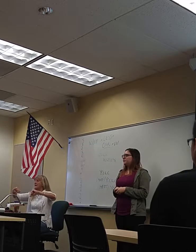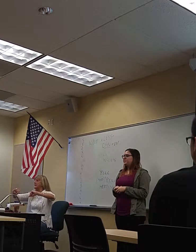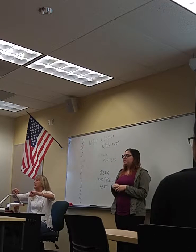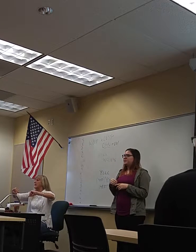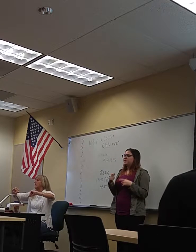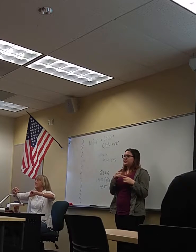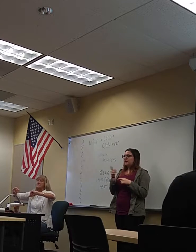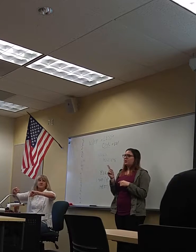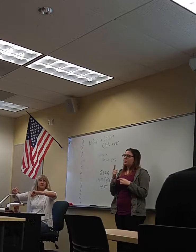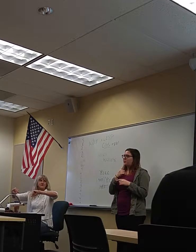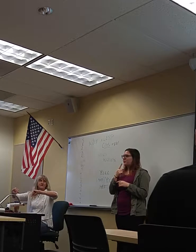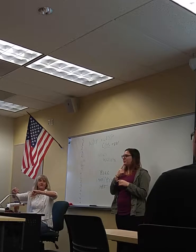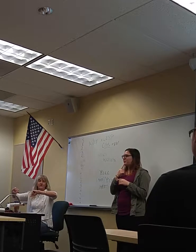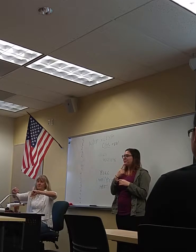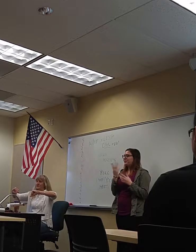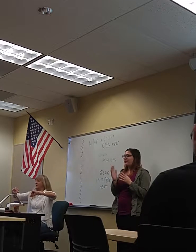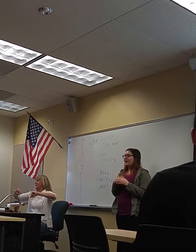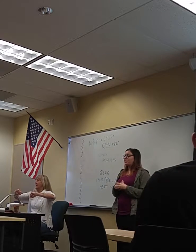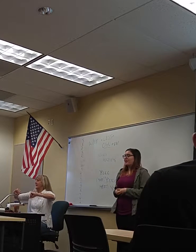said. Sorry, interpreter. I'm not.